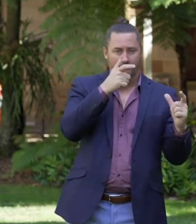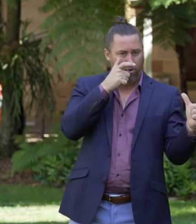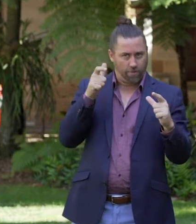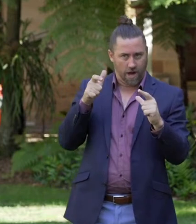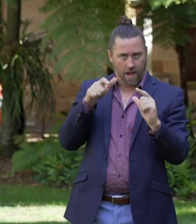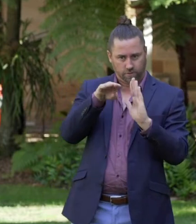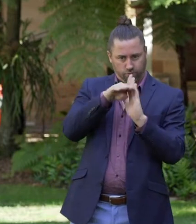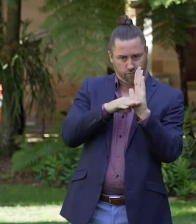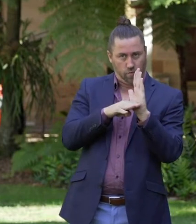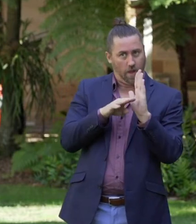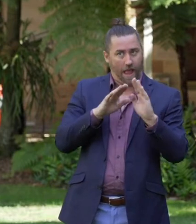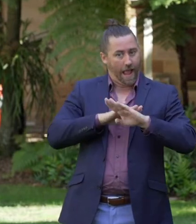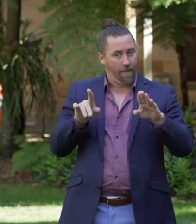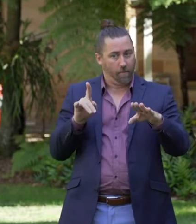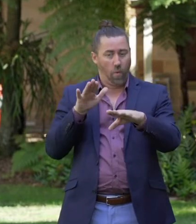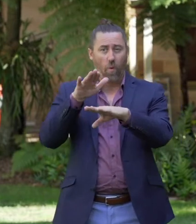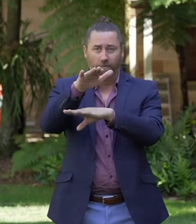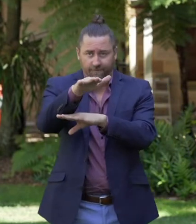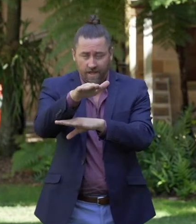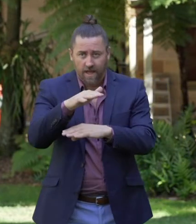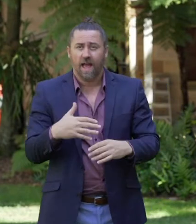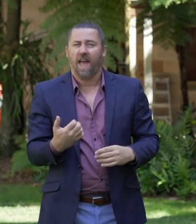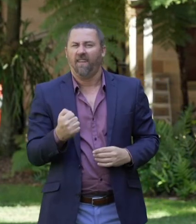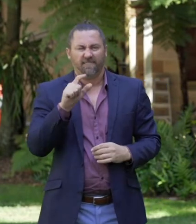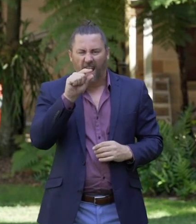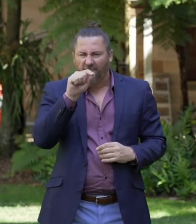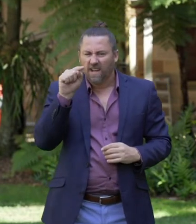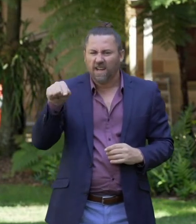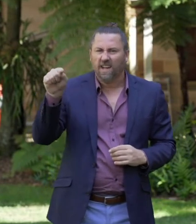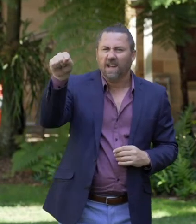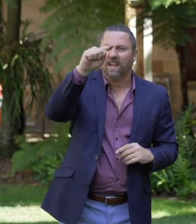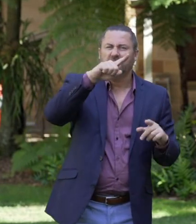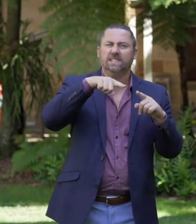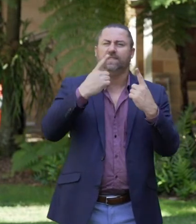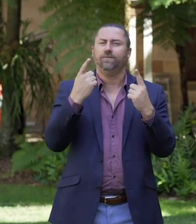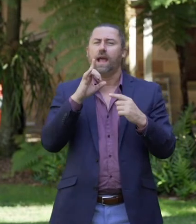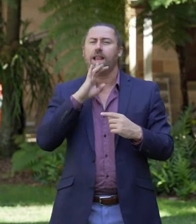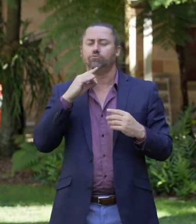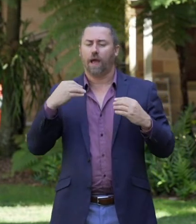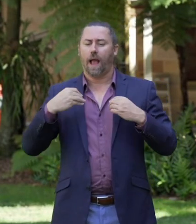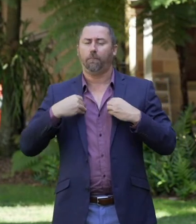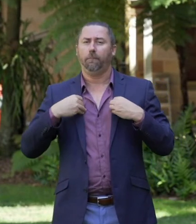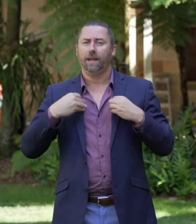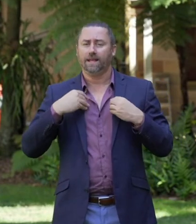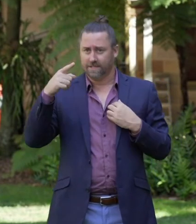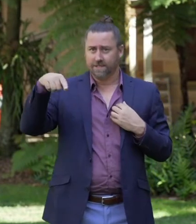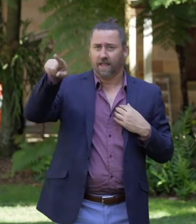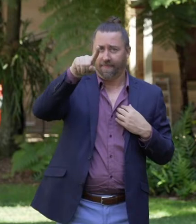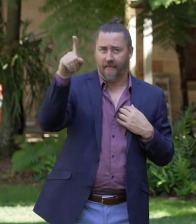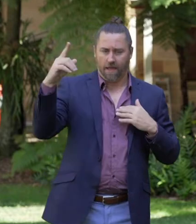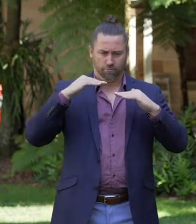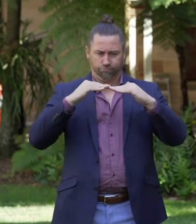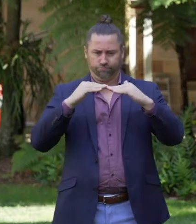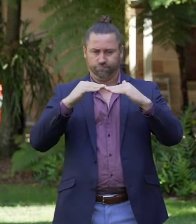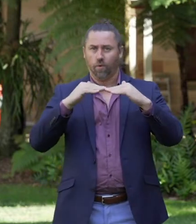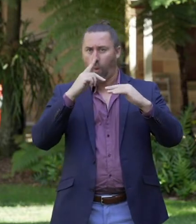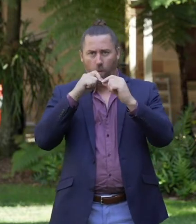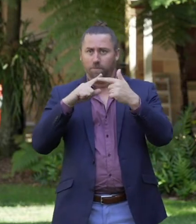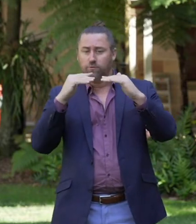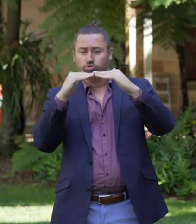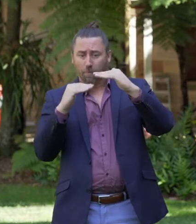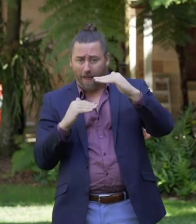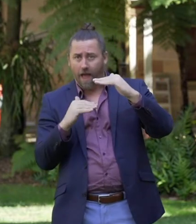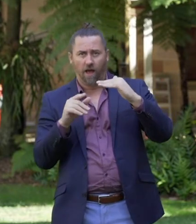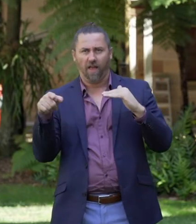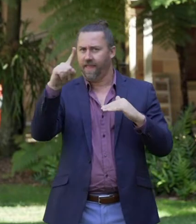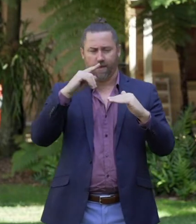reason, have not chosen to seek out a better market offer remain on the default market offer. And